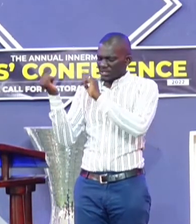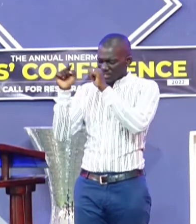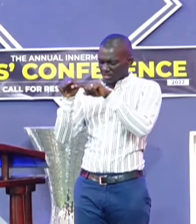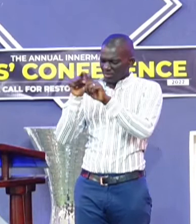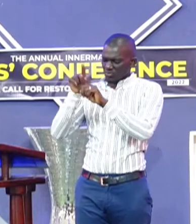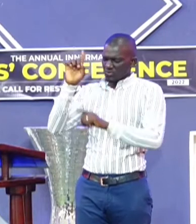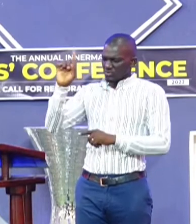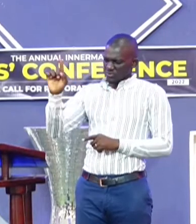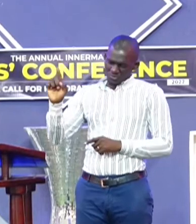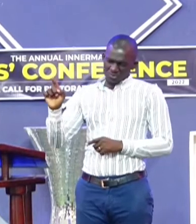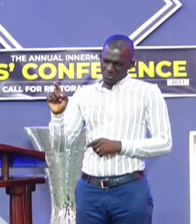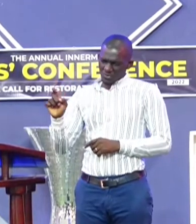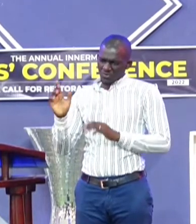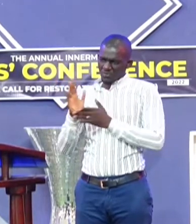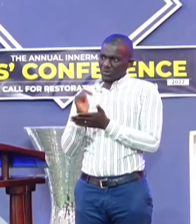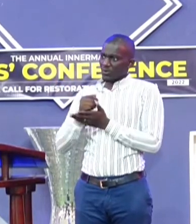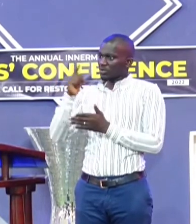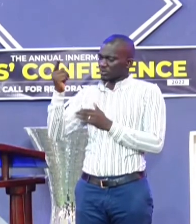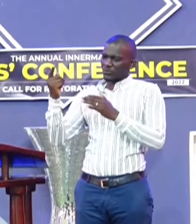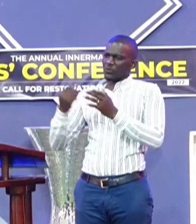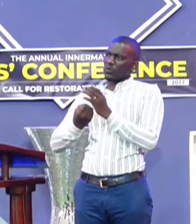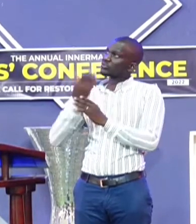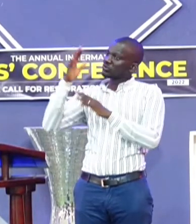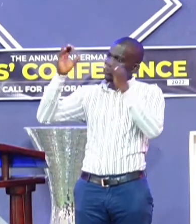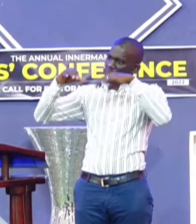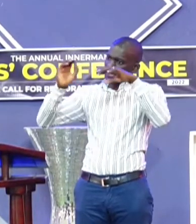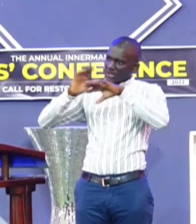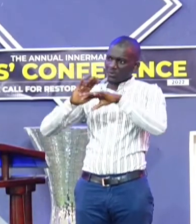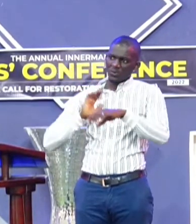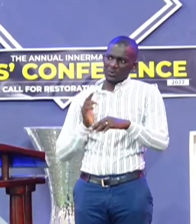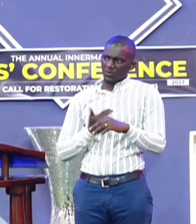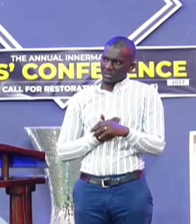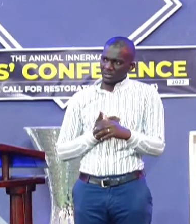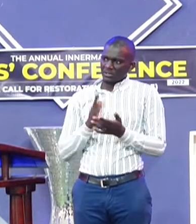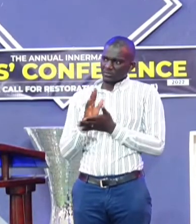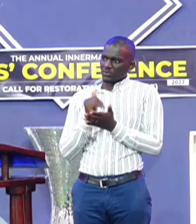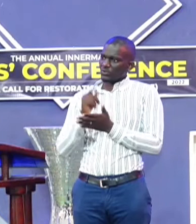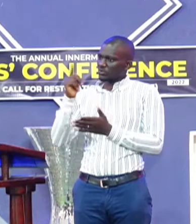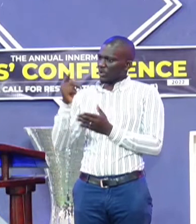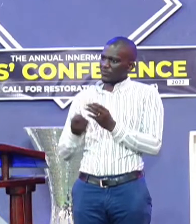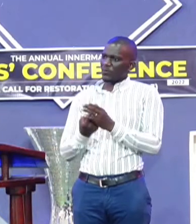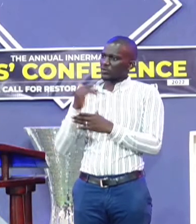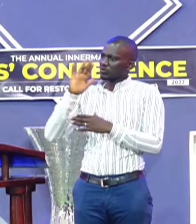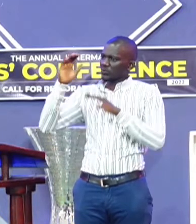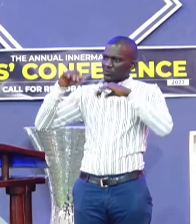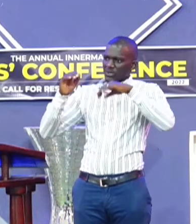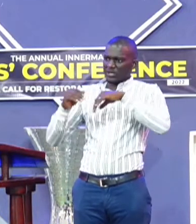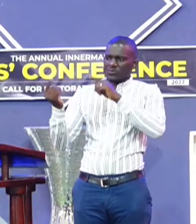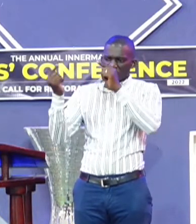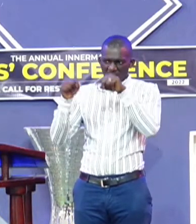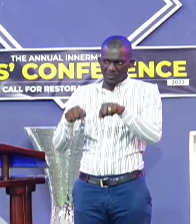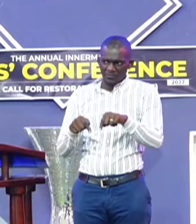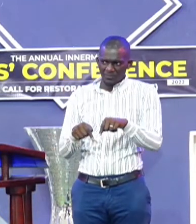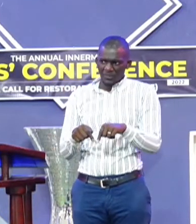That is why I say that if you've drawn the Lord. If you've thrown your rain